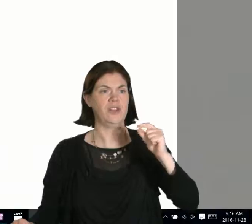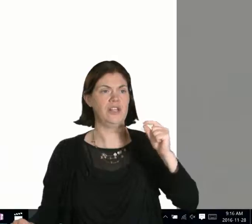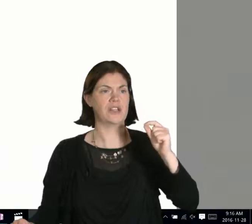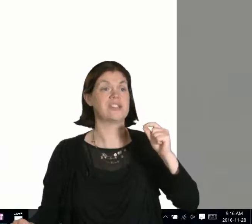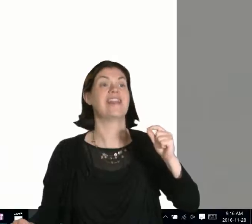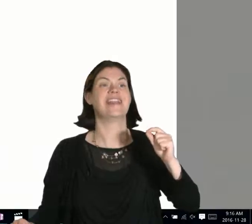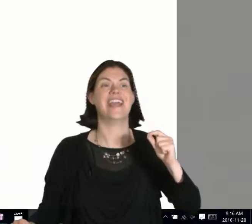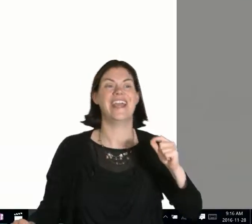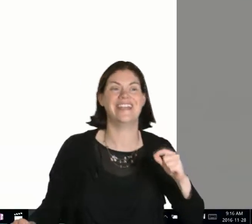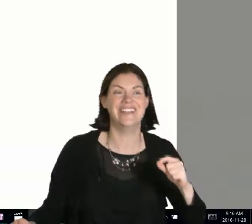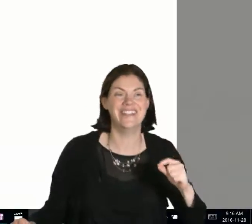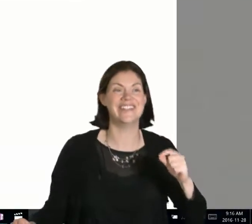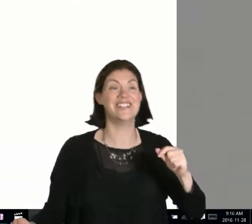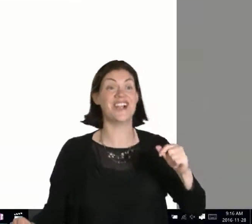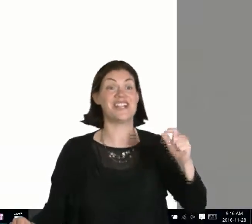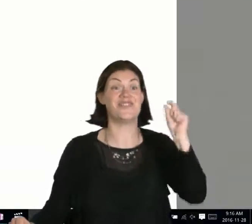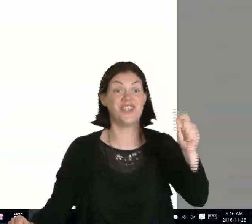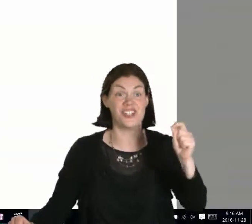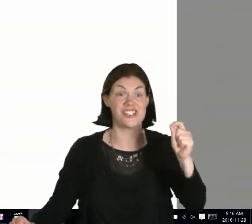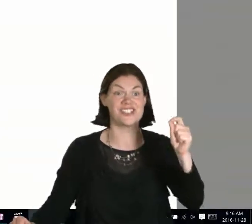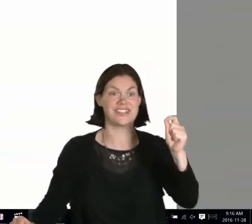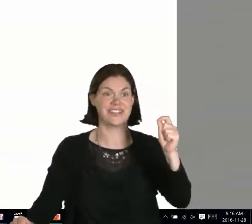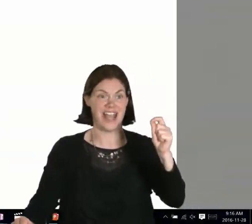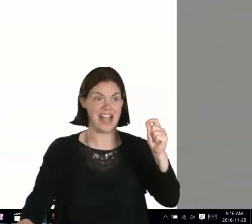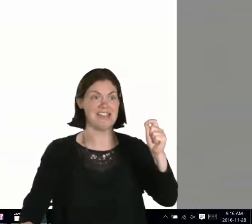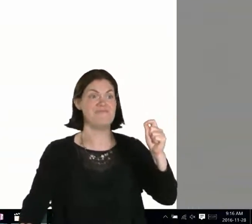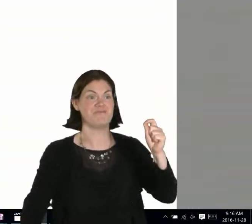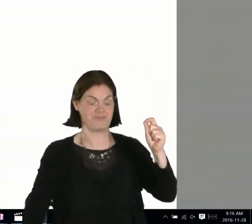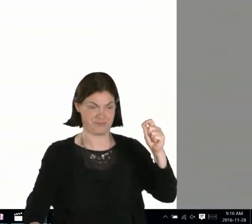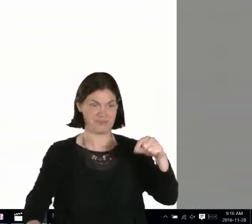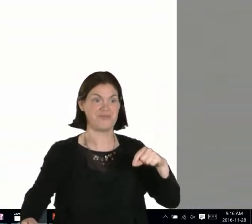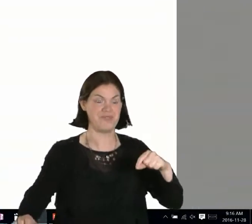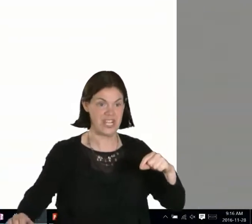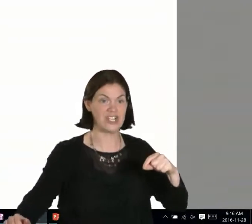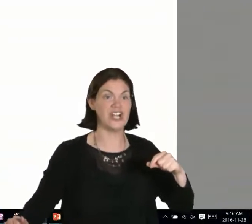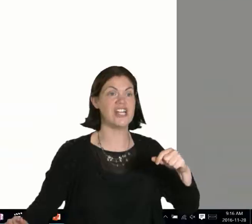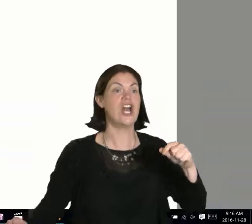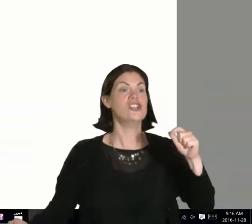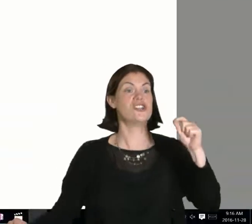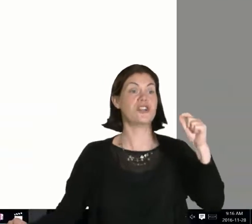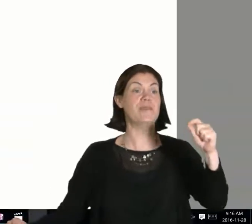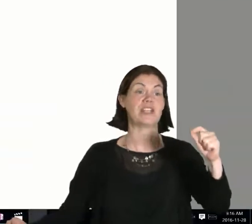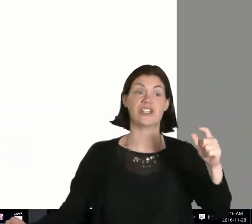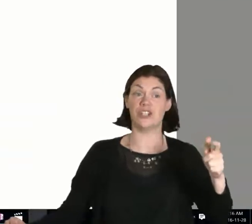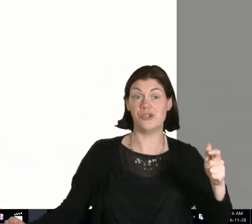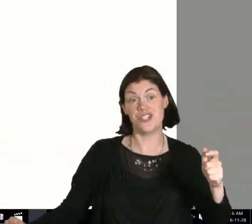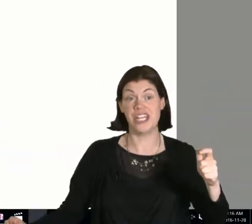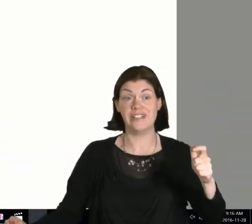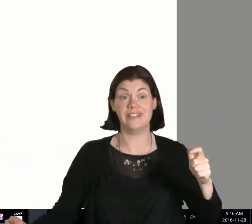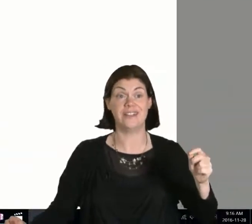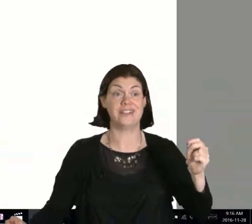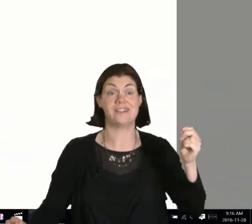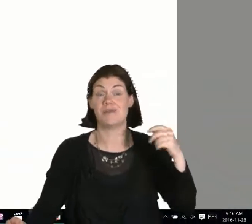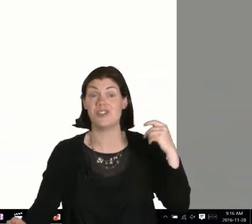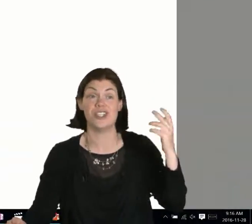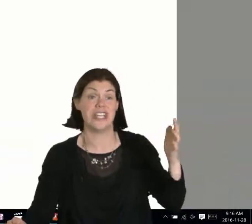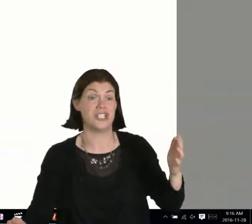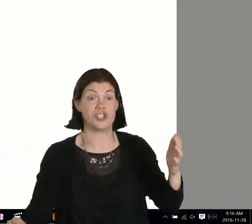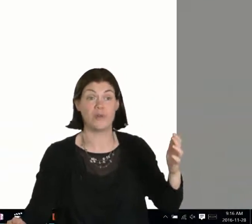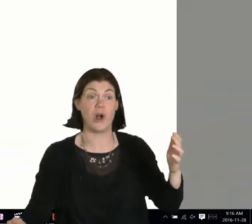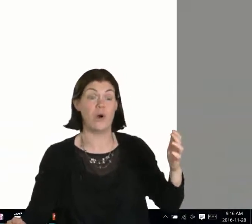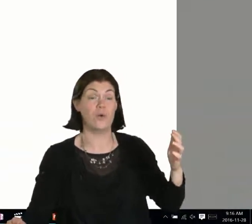What are the lyrics? Thank you. Good, you guys, the verse, okay? Good. So there can be a conclusion. Sometimes